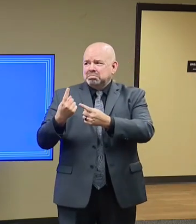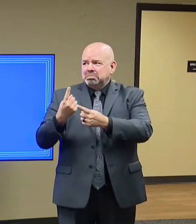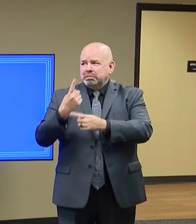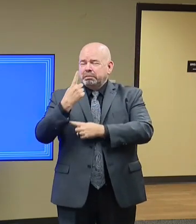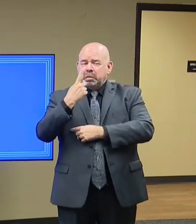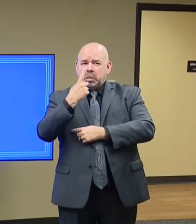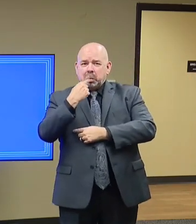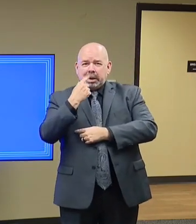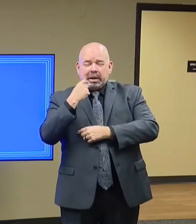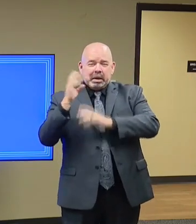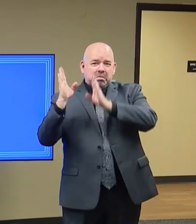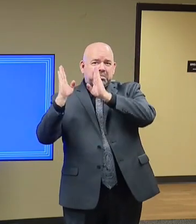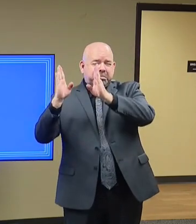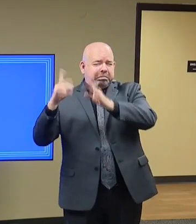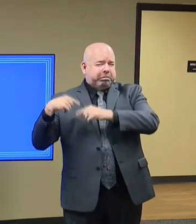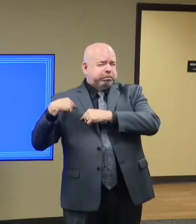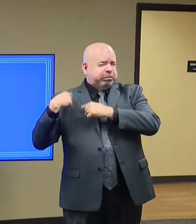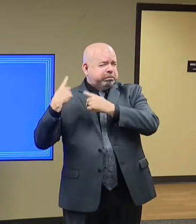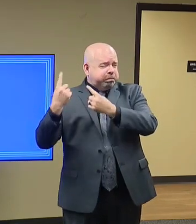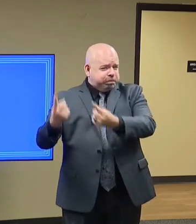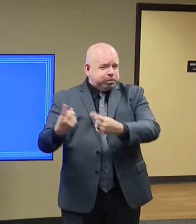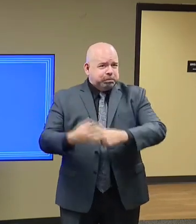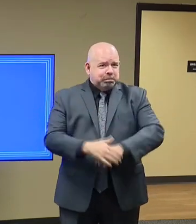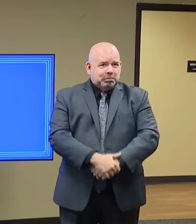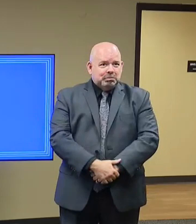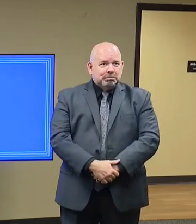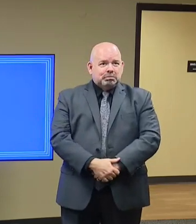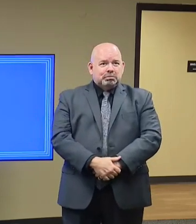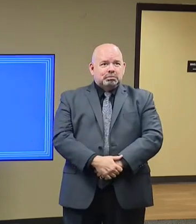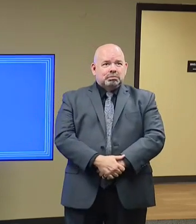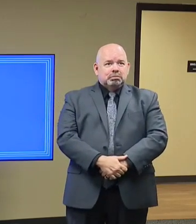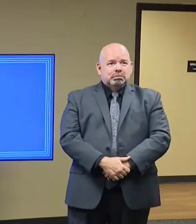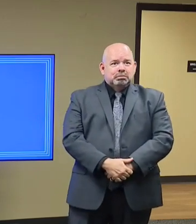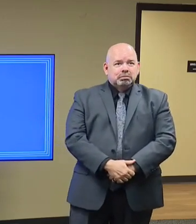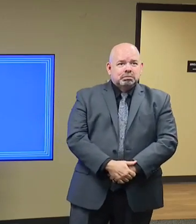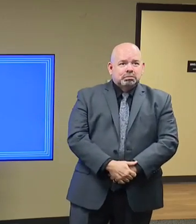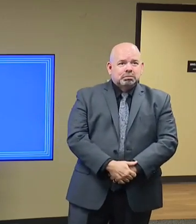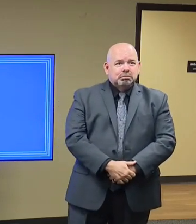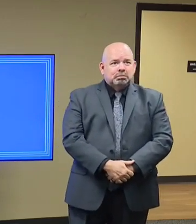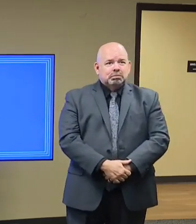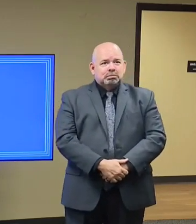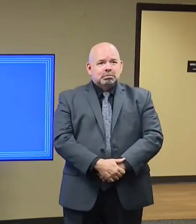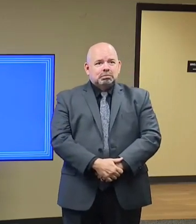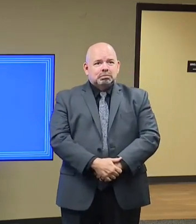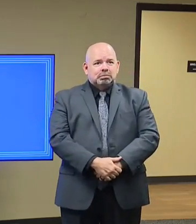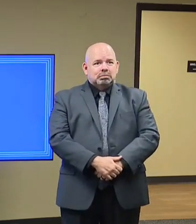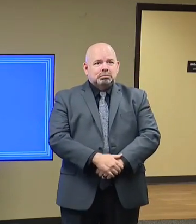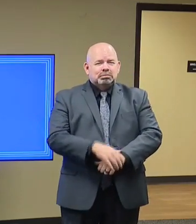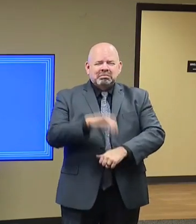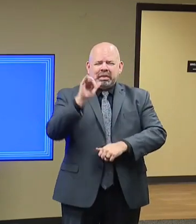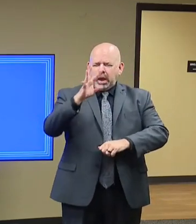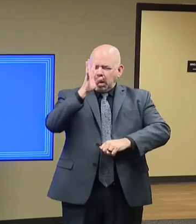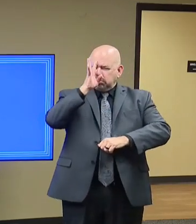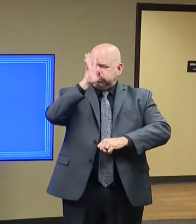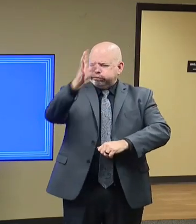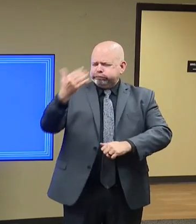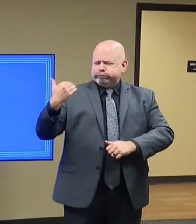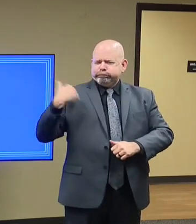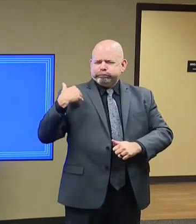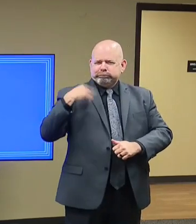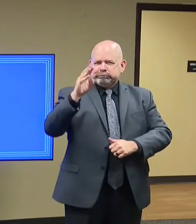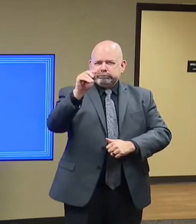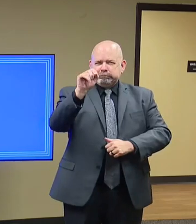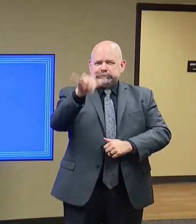phone. So back in May, we rolled out the Dallas County COVID-19